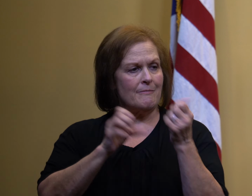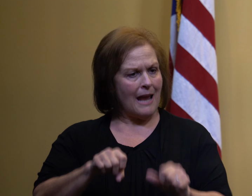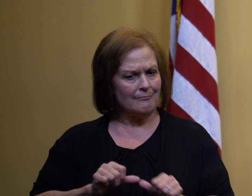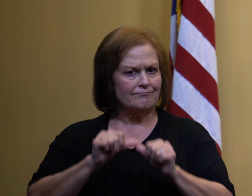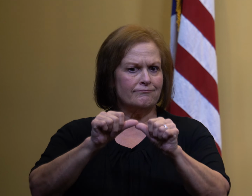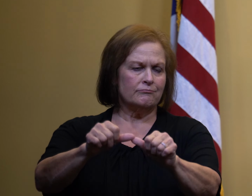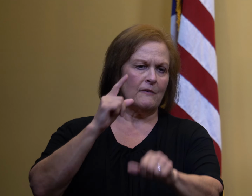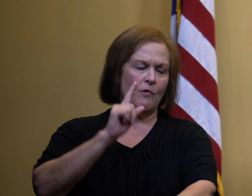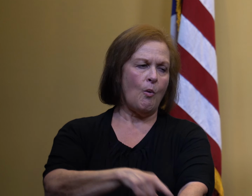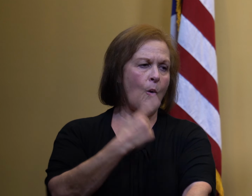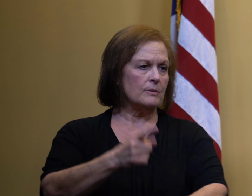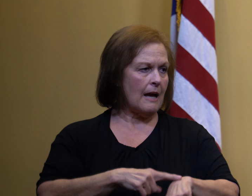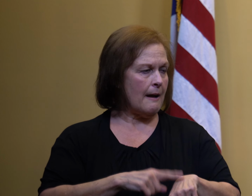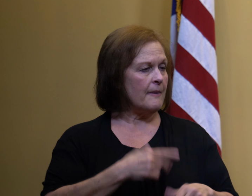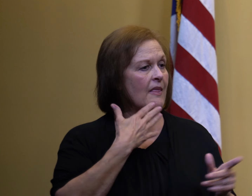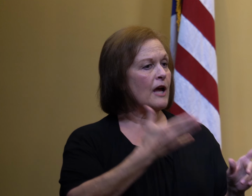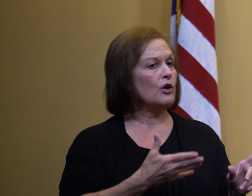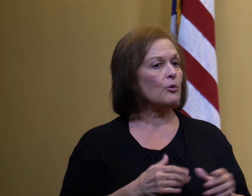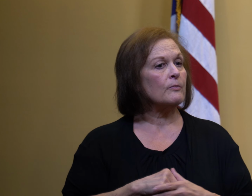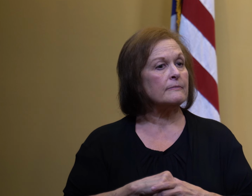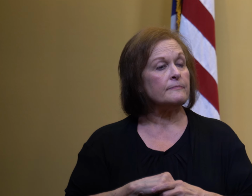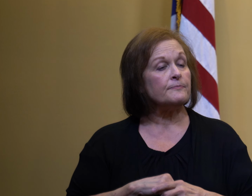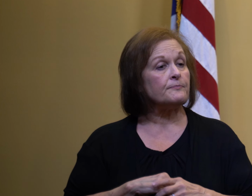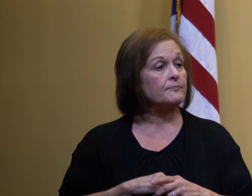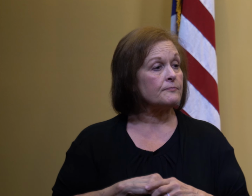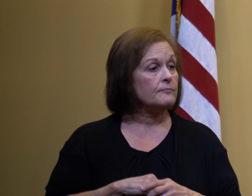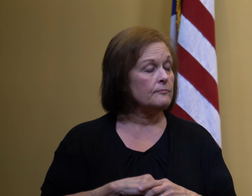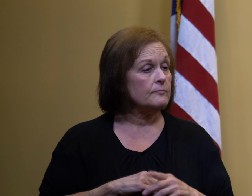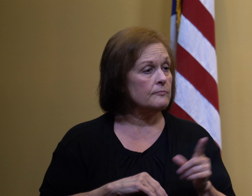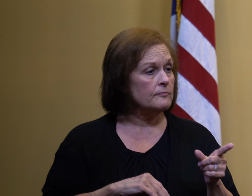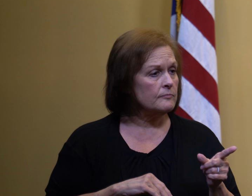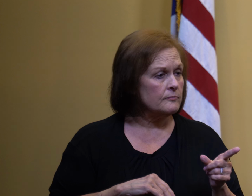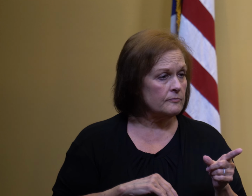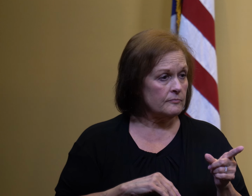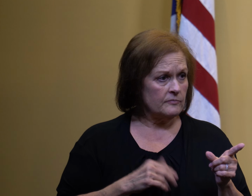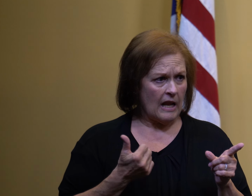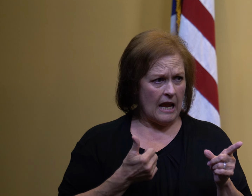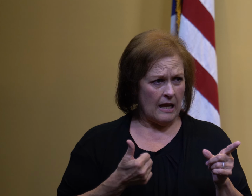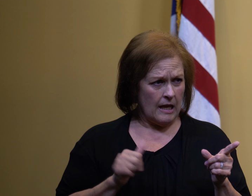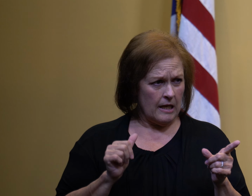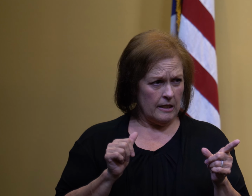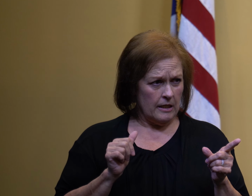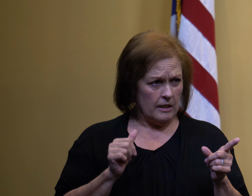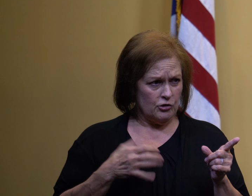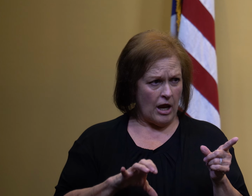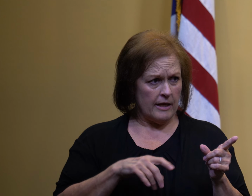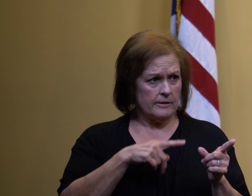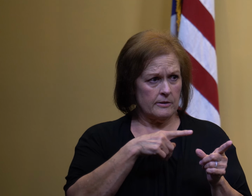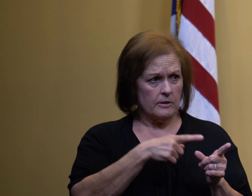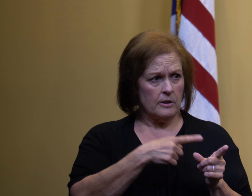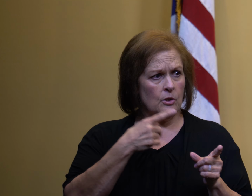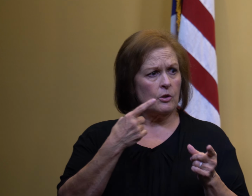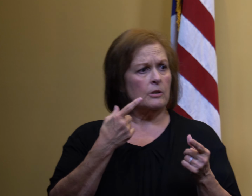city for generations. Thank you. Dan Myers with the Advocate, and then Natasha with Fox 8. Mayor, is there any chance that you would consider a candidate for